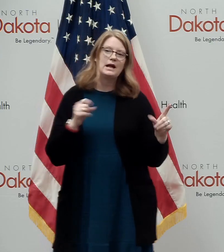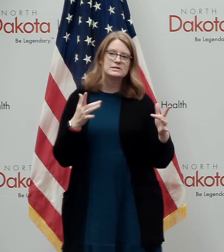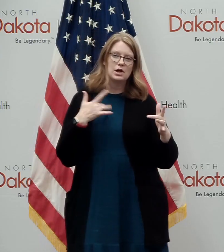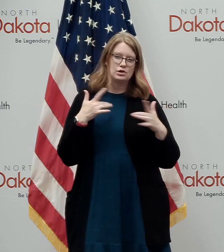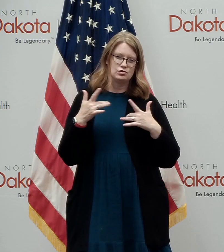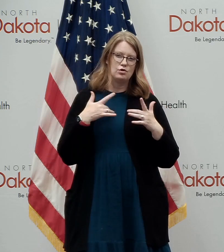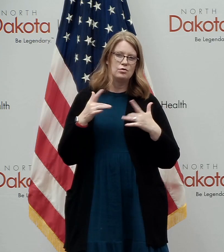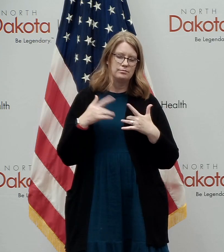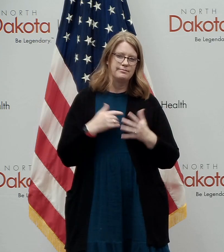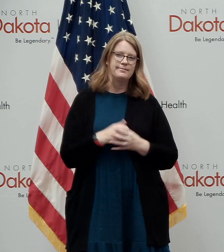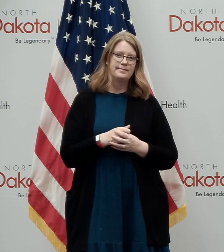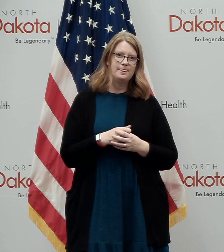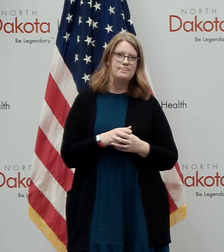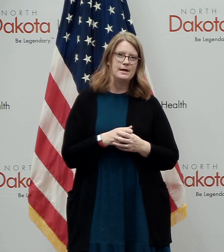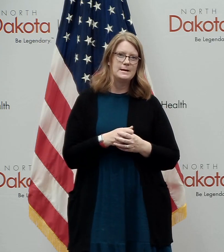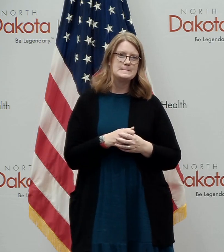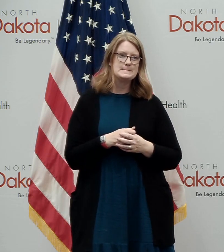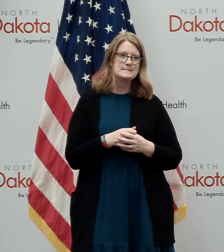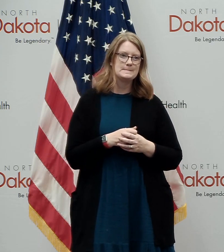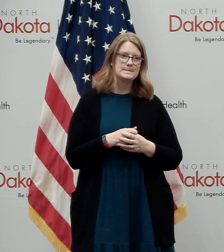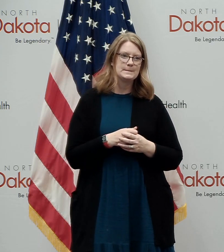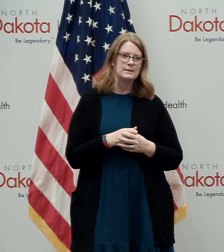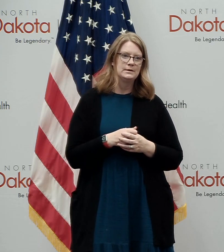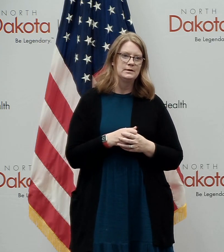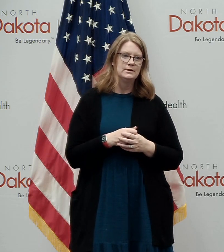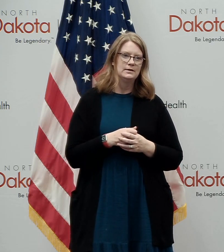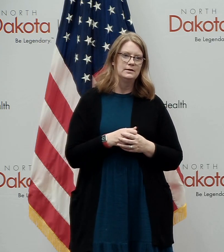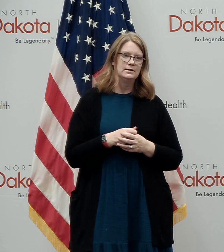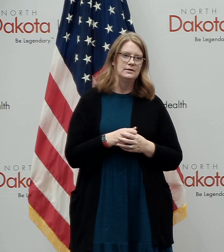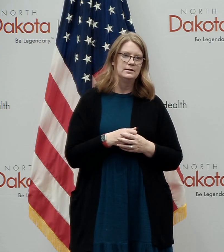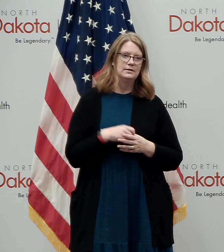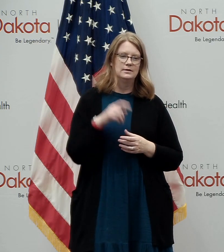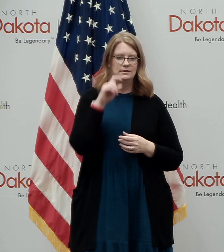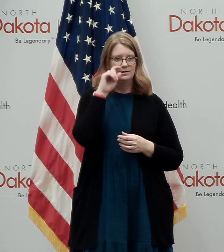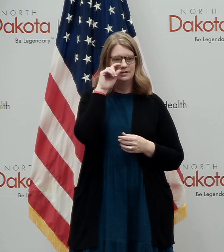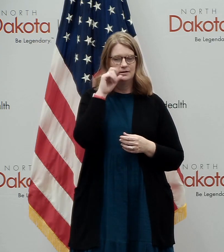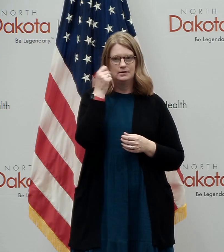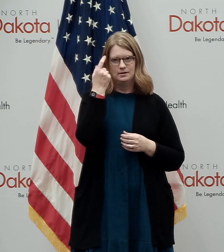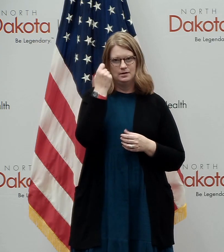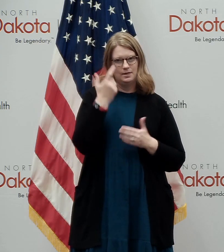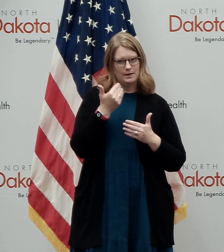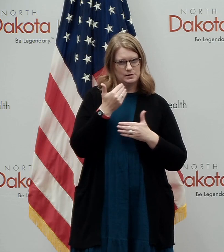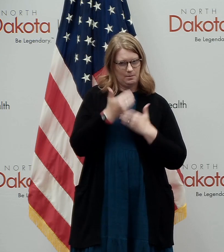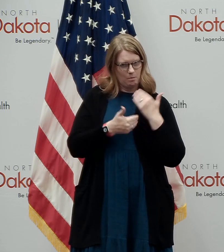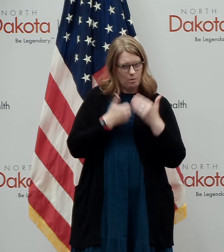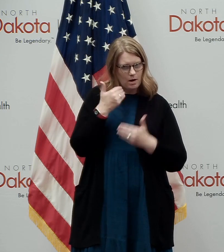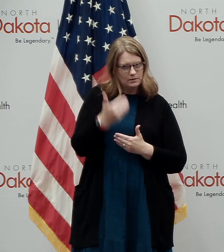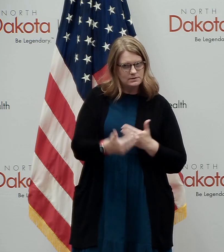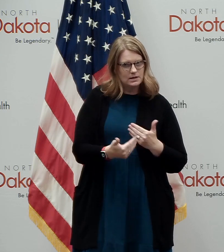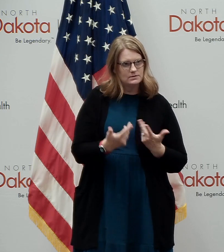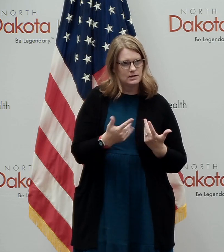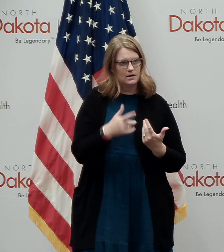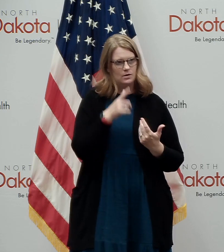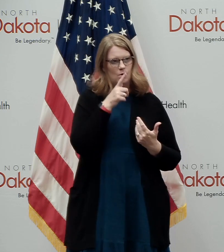make sure that there is a process in law in terms of who can